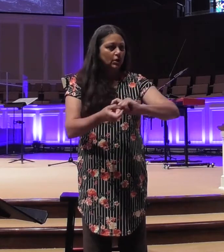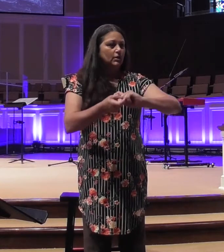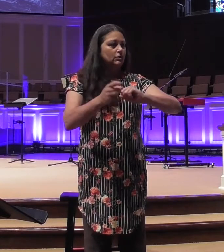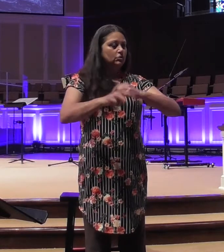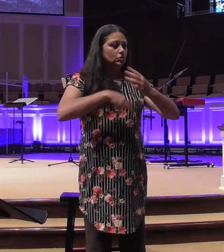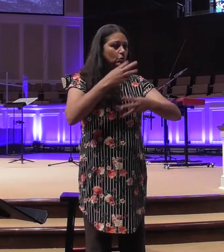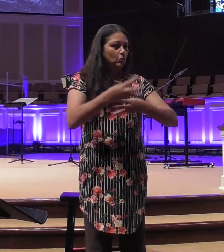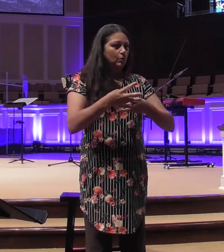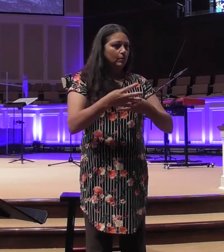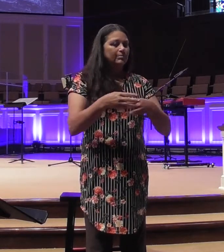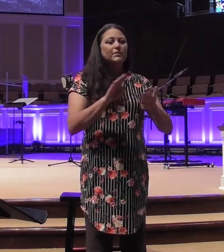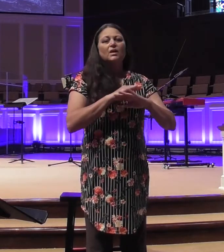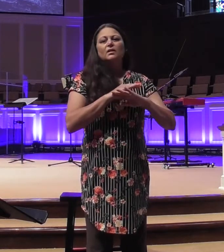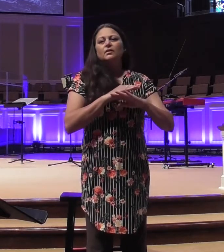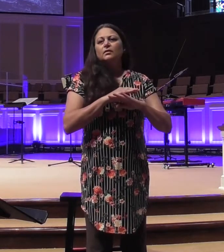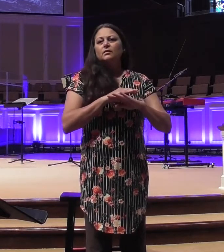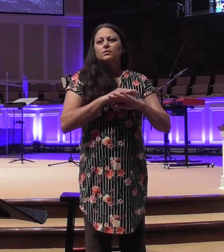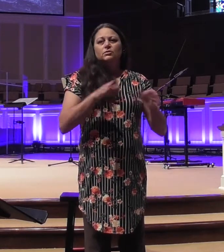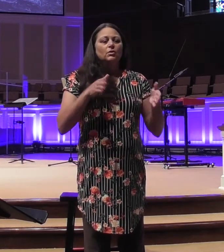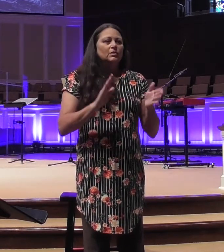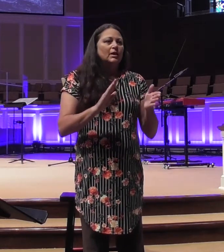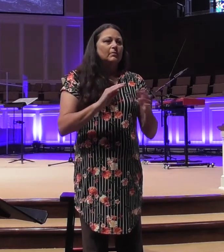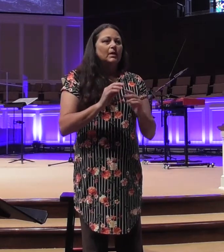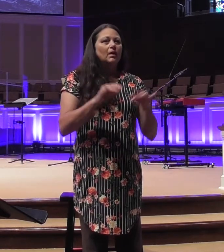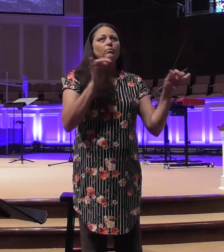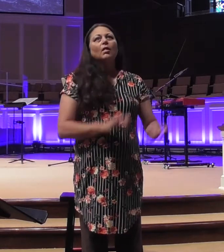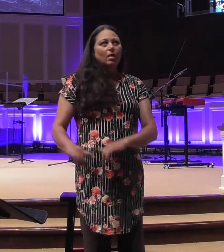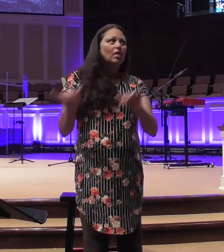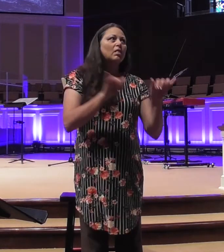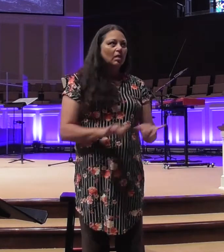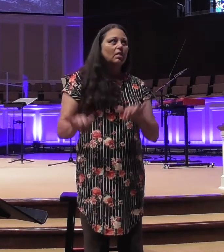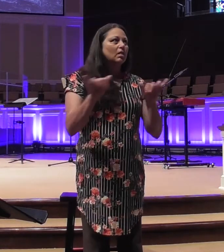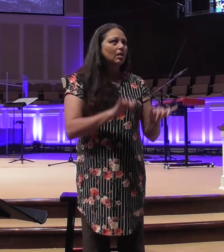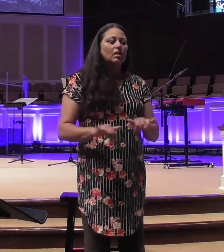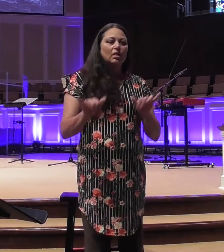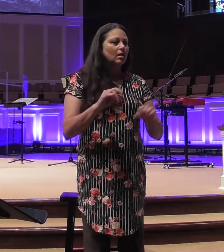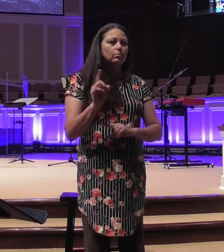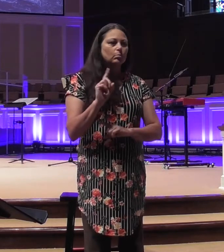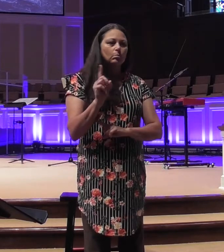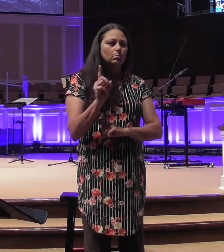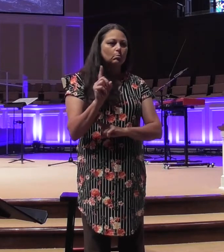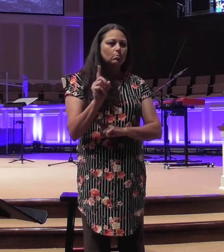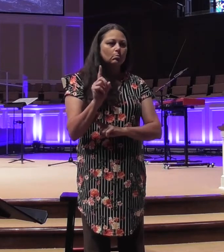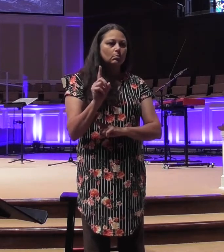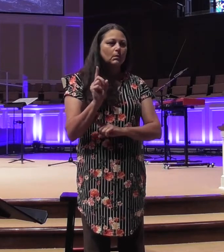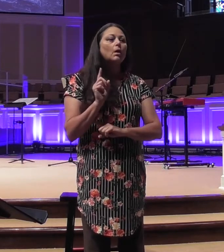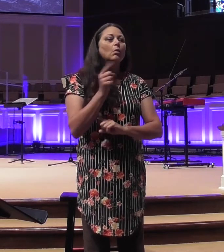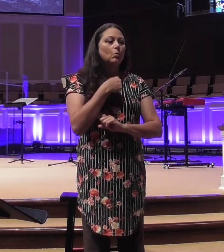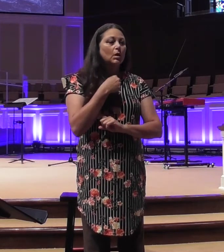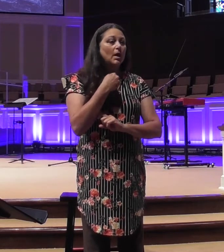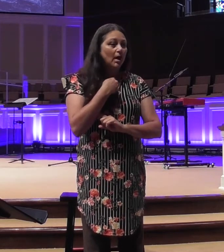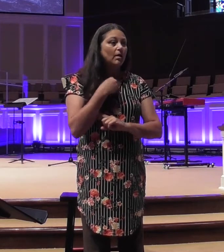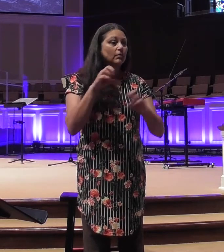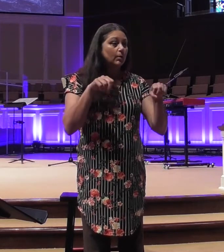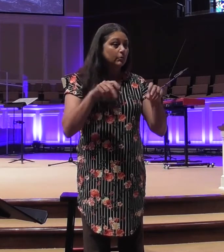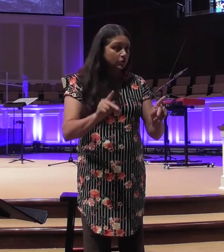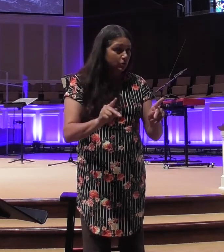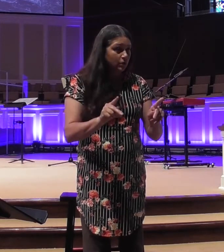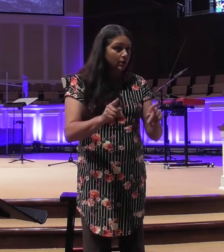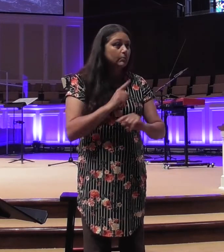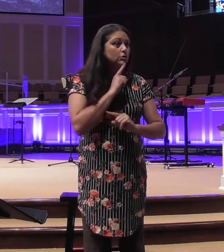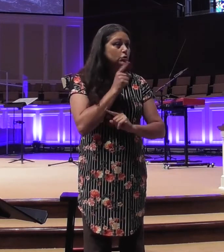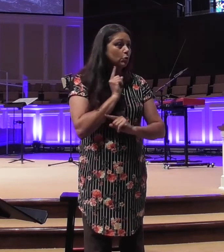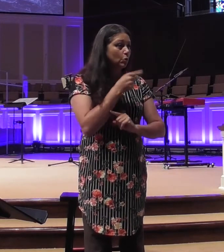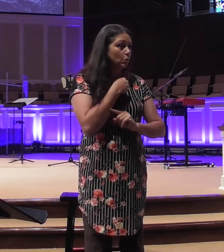be a routine you go through, but you'll have some opportunity to make sure that what we celebrate